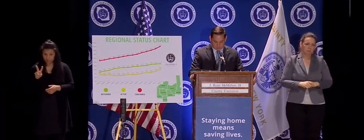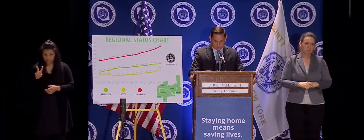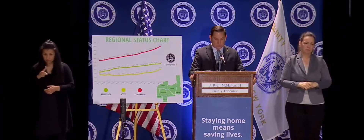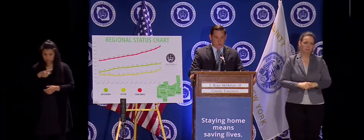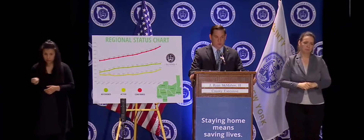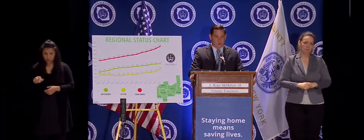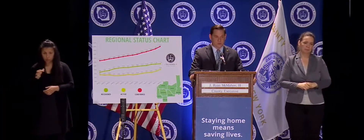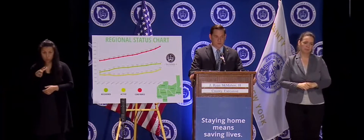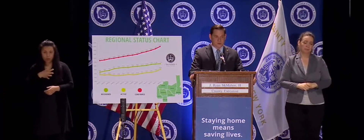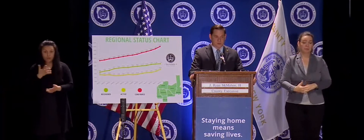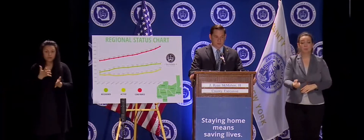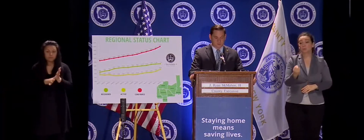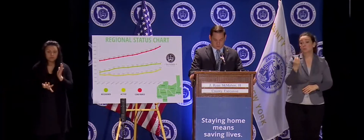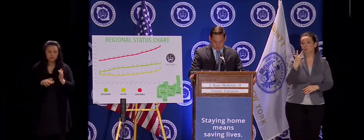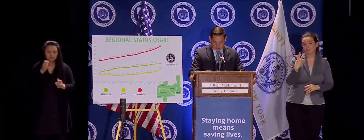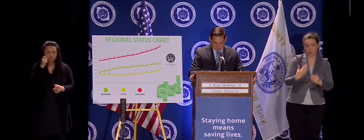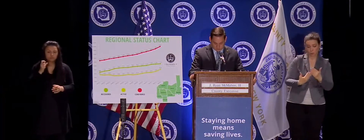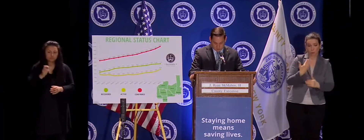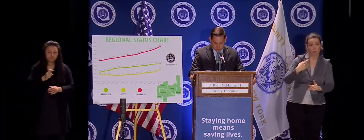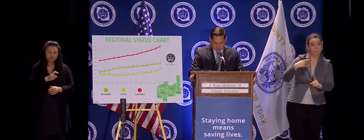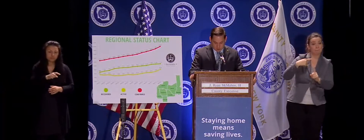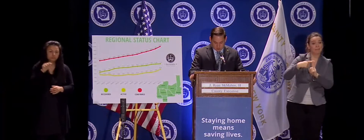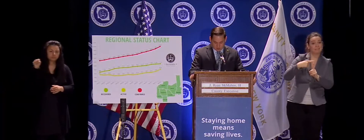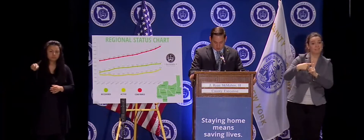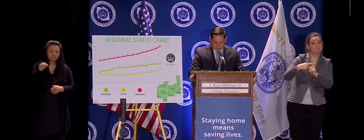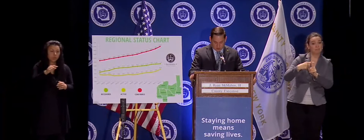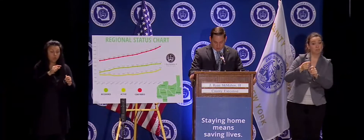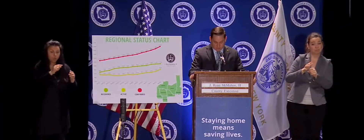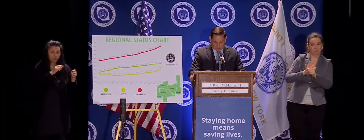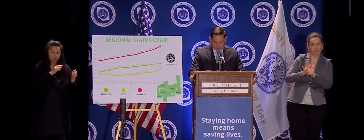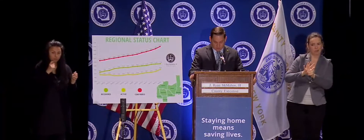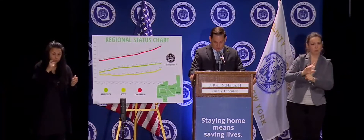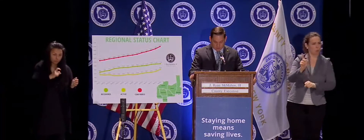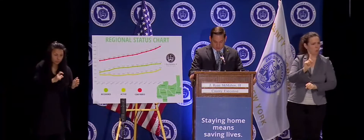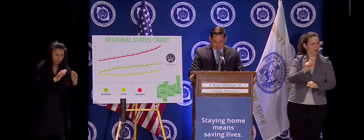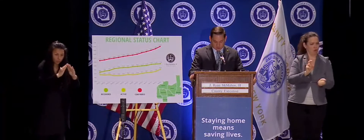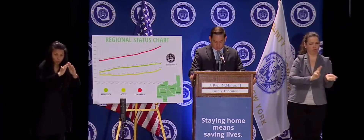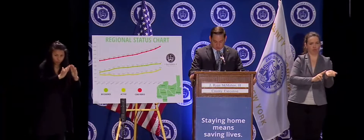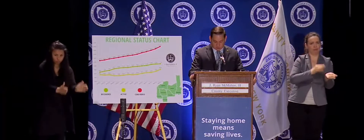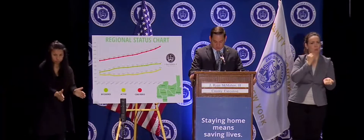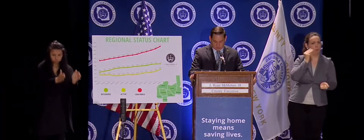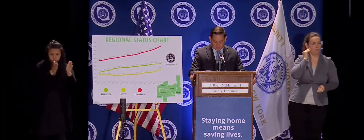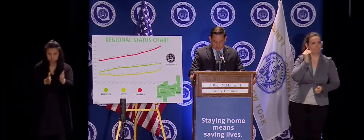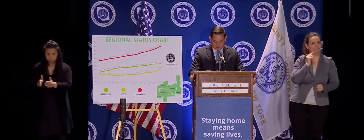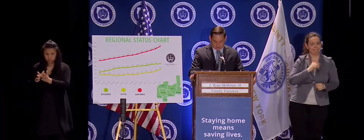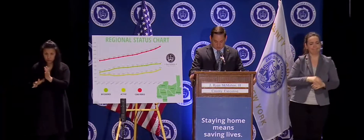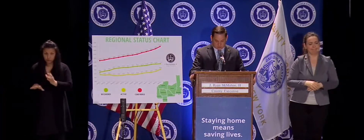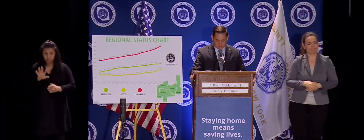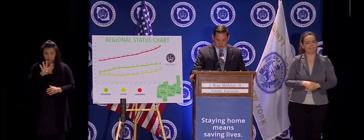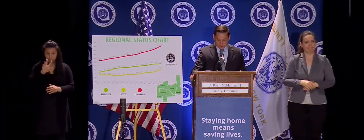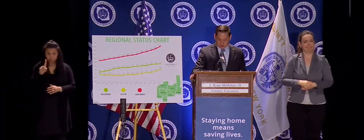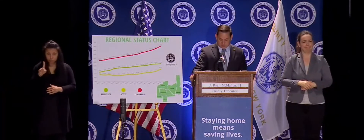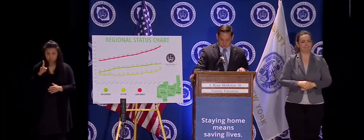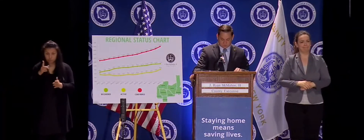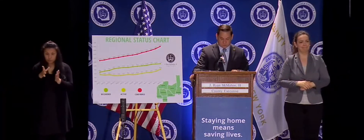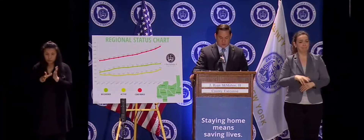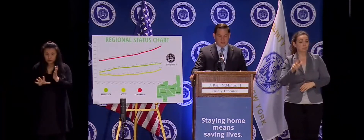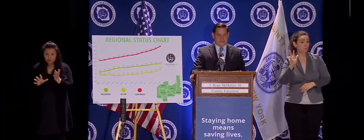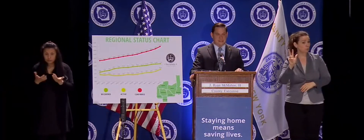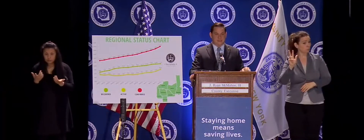facilities, nursing homes, assisted living facilities. So out of our 41 cases, 23 are from contacts or